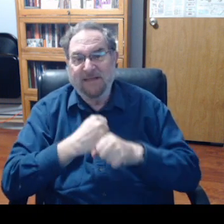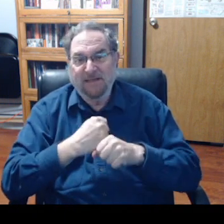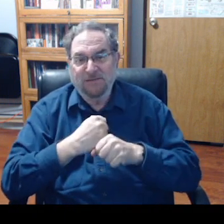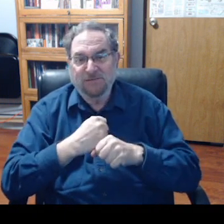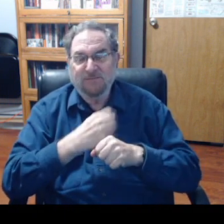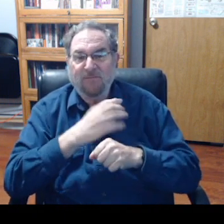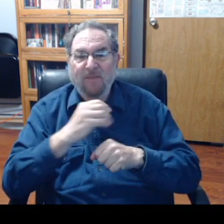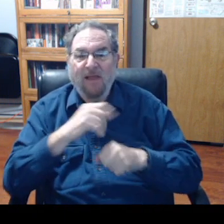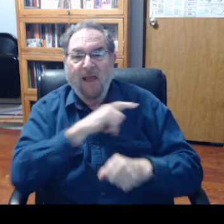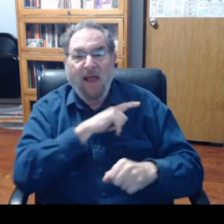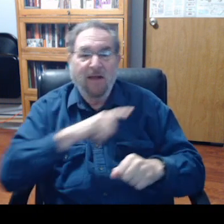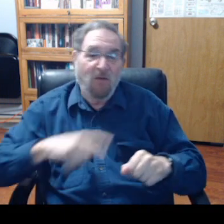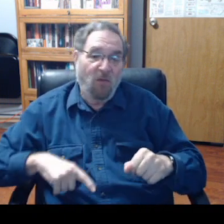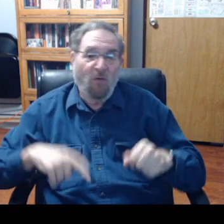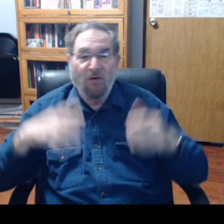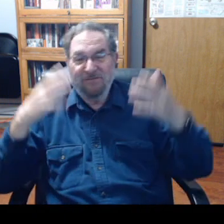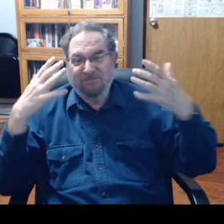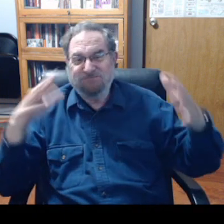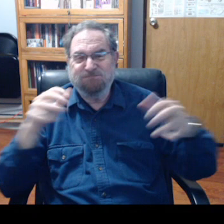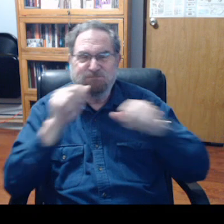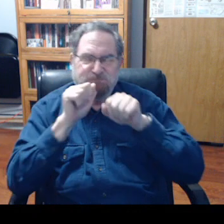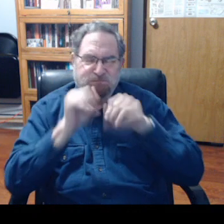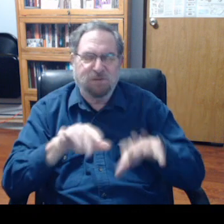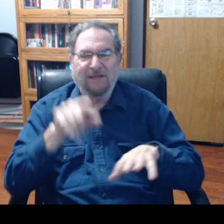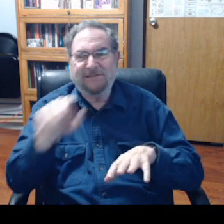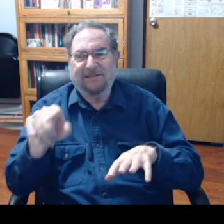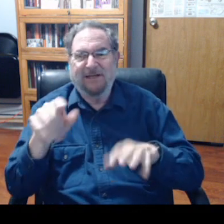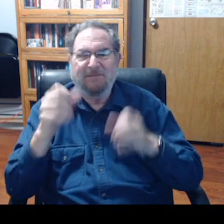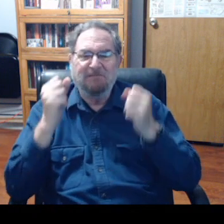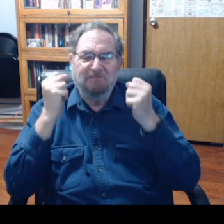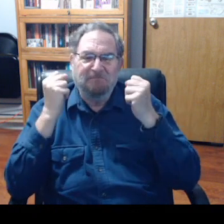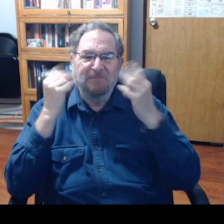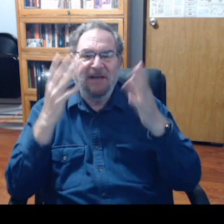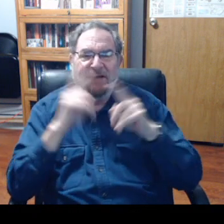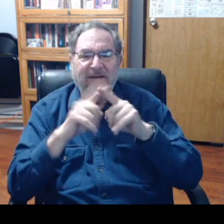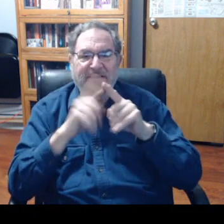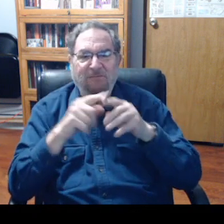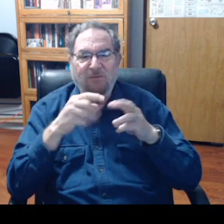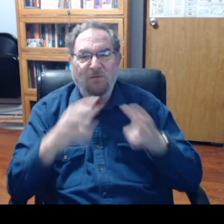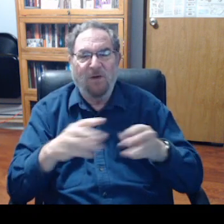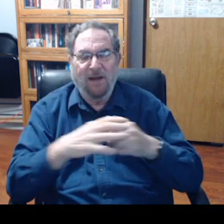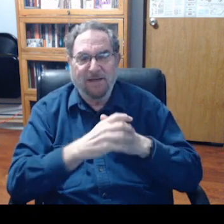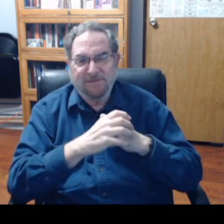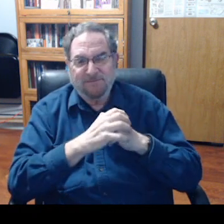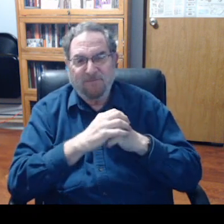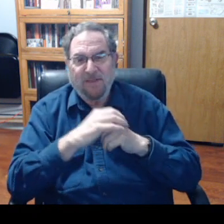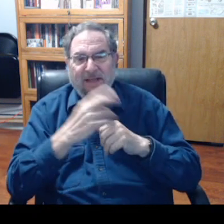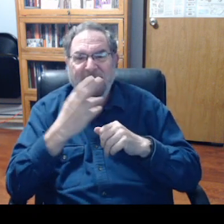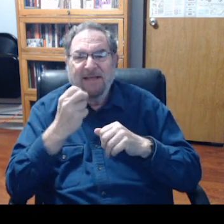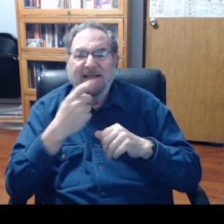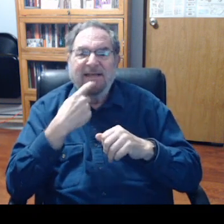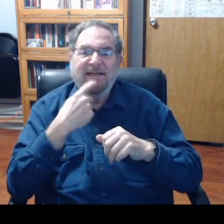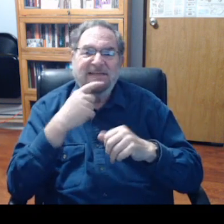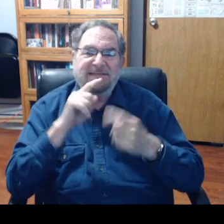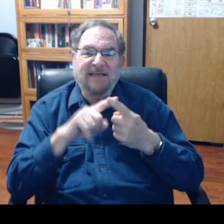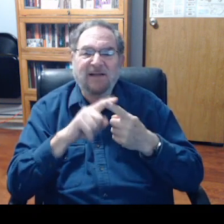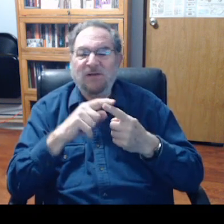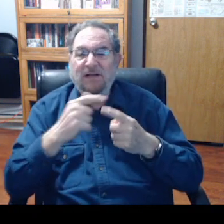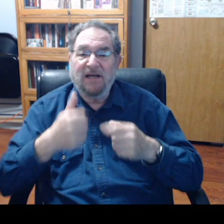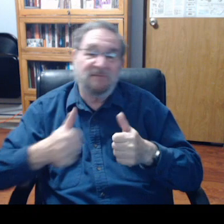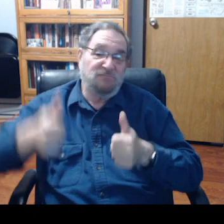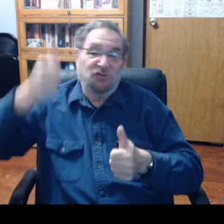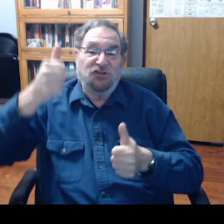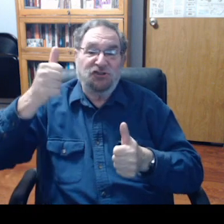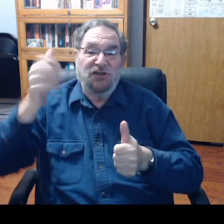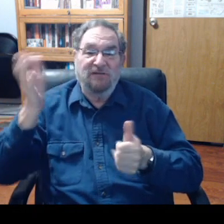in years, and the Lord bless him in many different ways. He said to